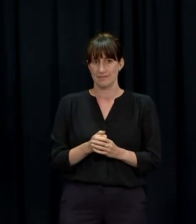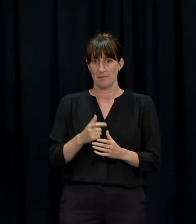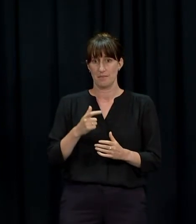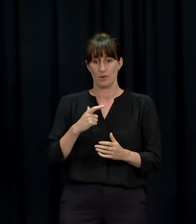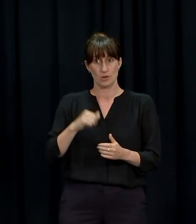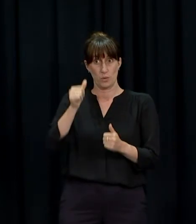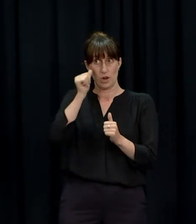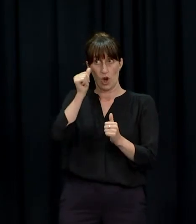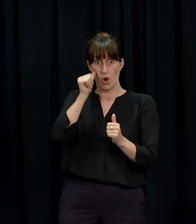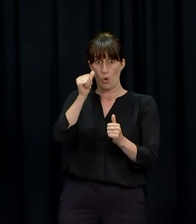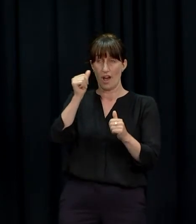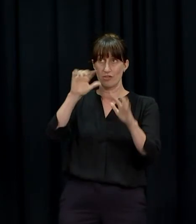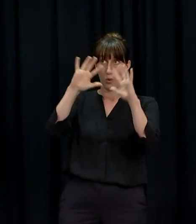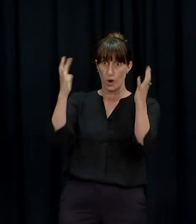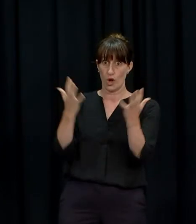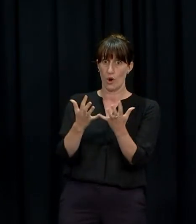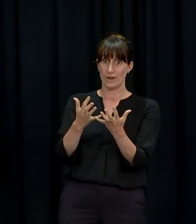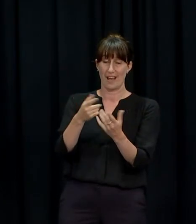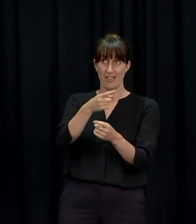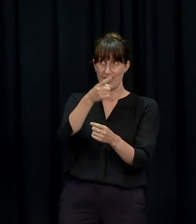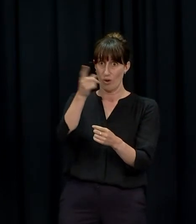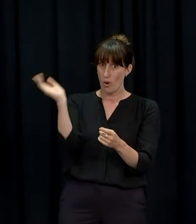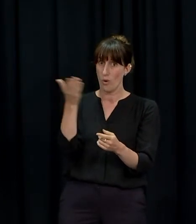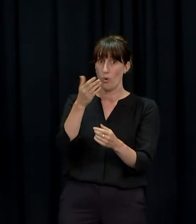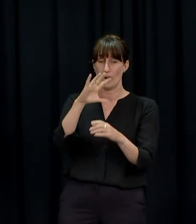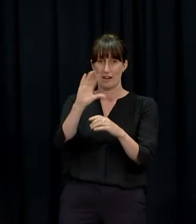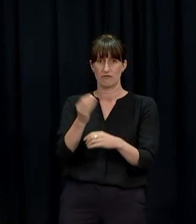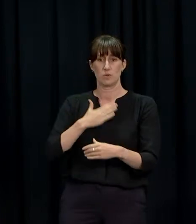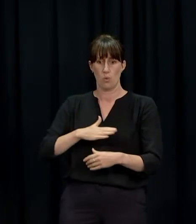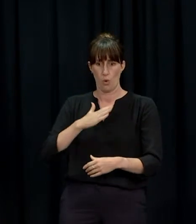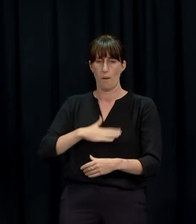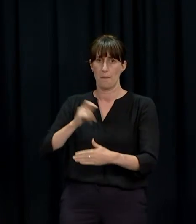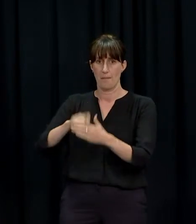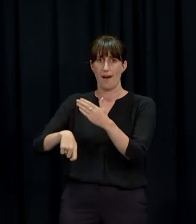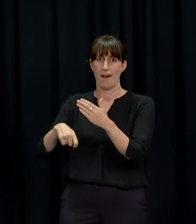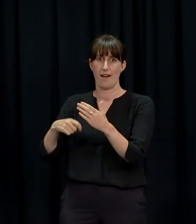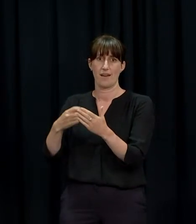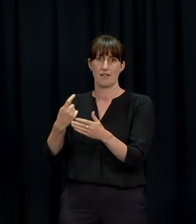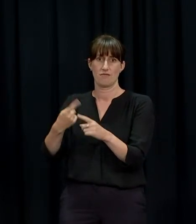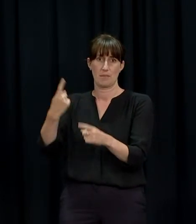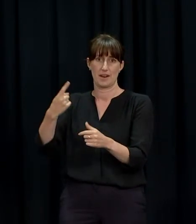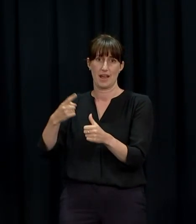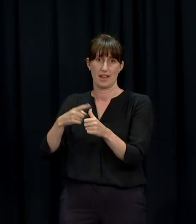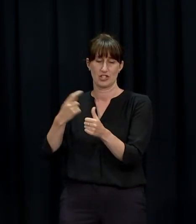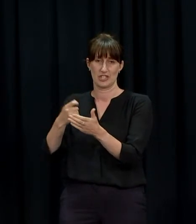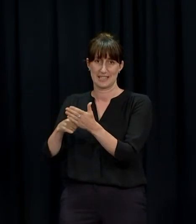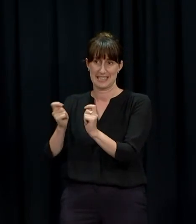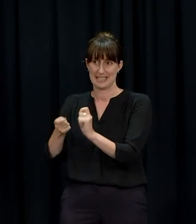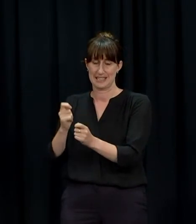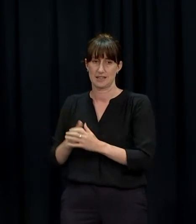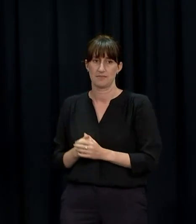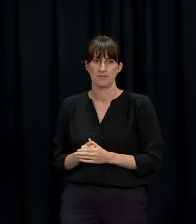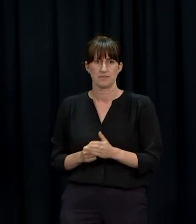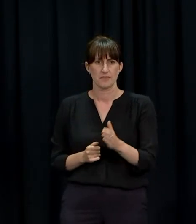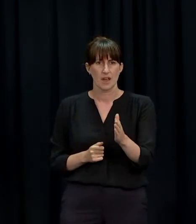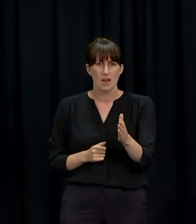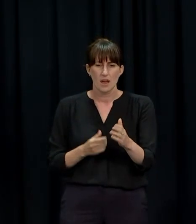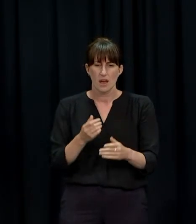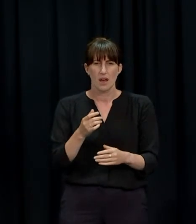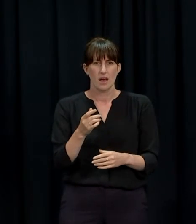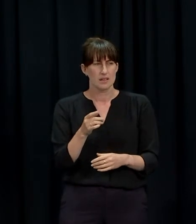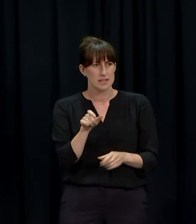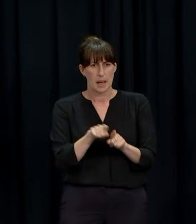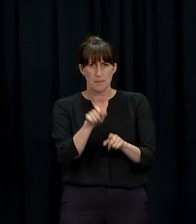on supply globally. Is that fair that you have gone over and above businesses that have had orders in for weeks or months and